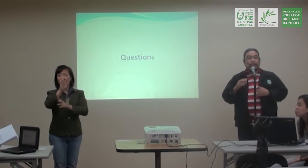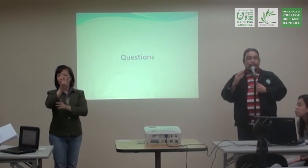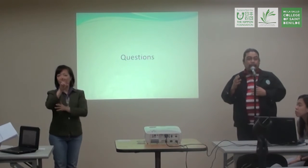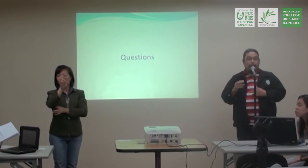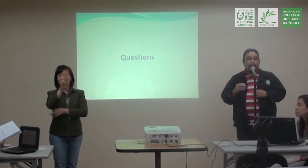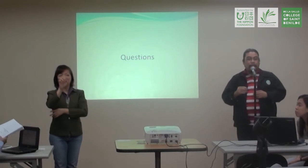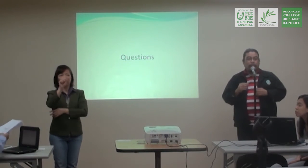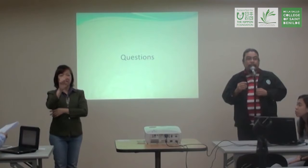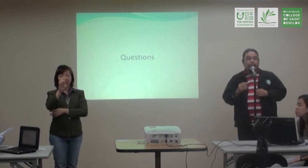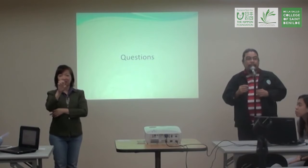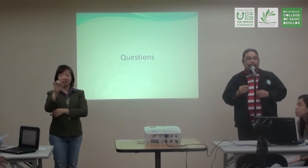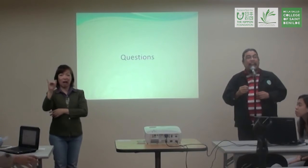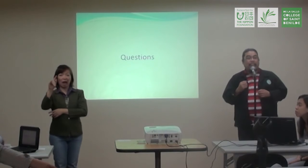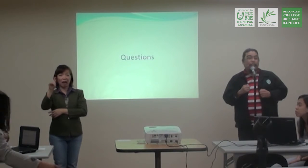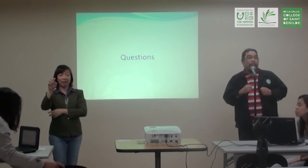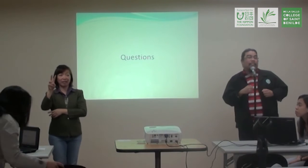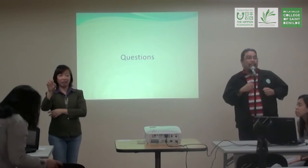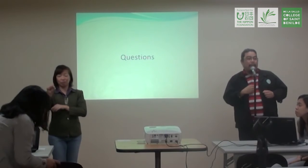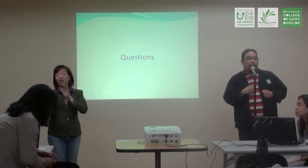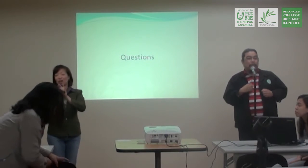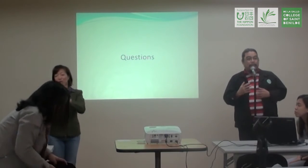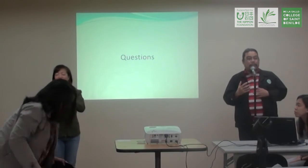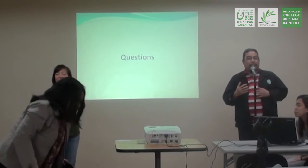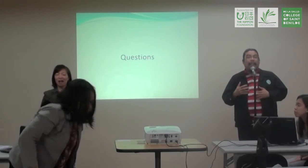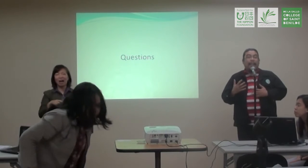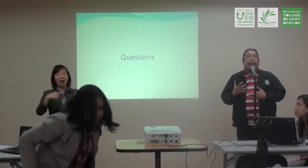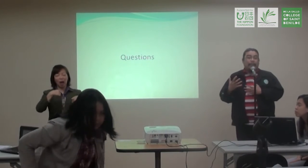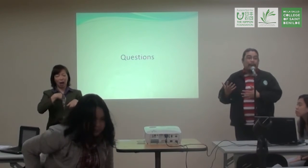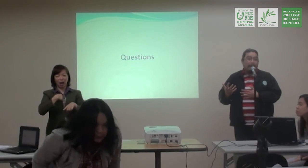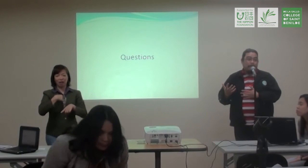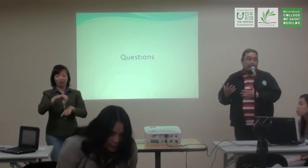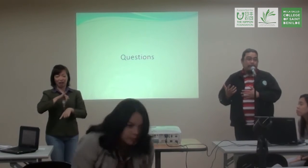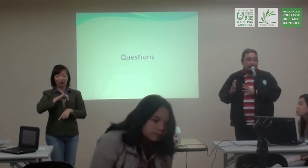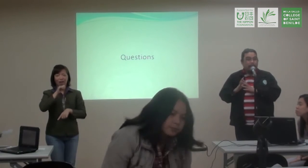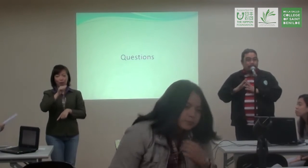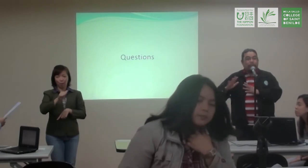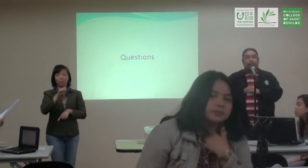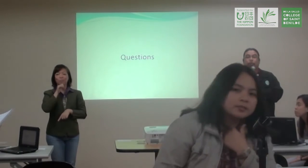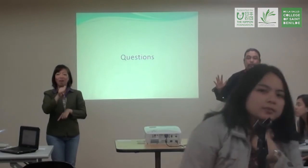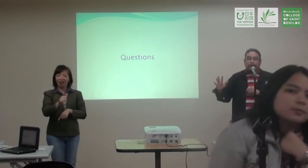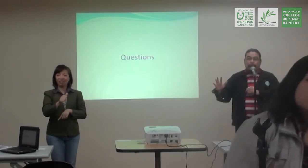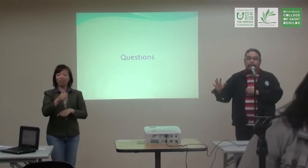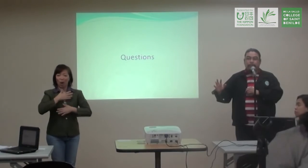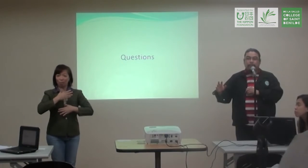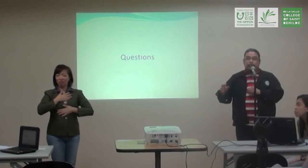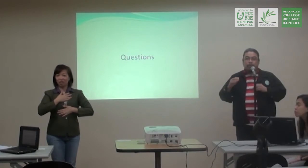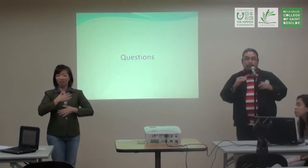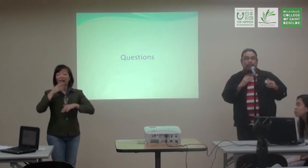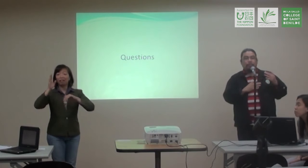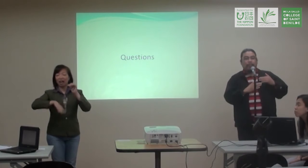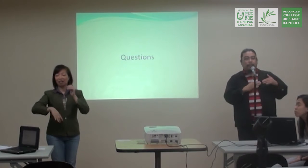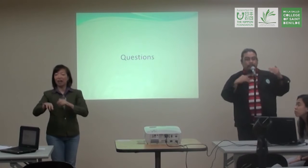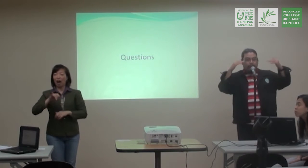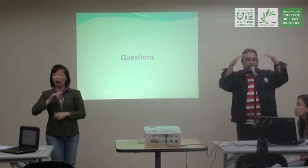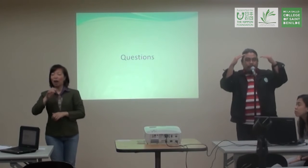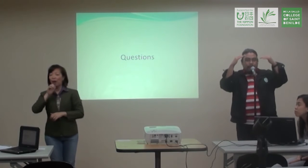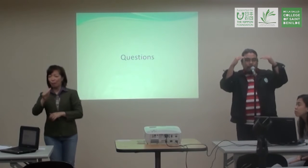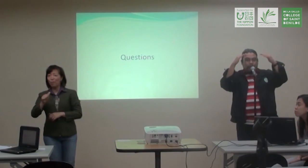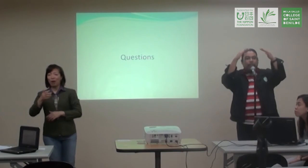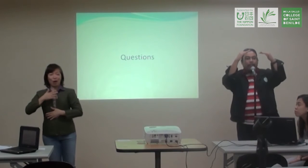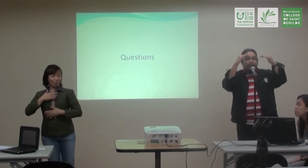I wanted to measure happiness, rather than saying I am not happy, better say I am happy. Straightforward. Because